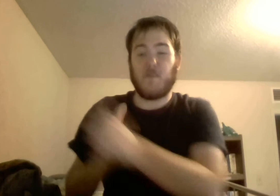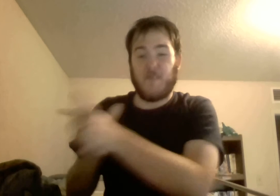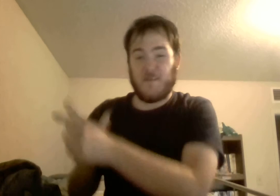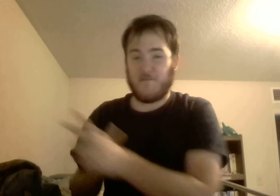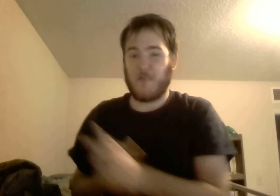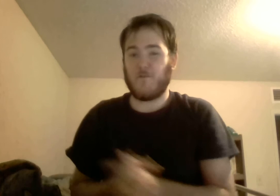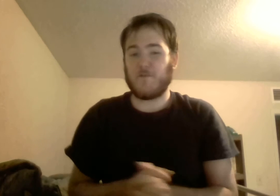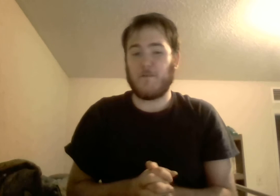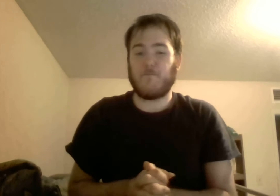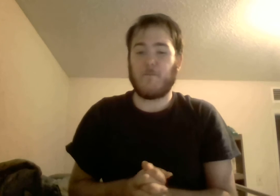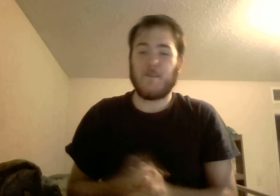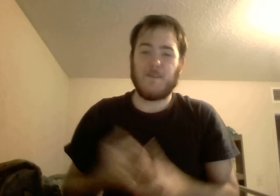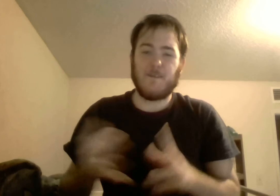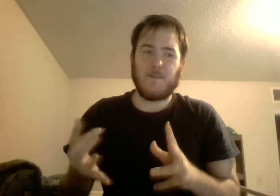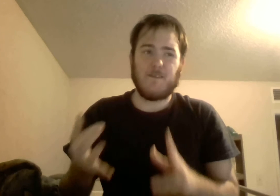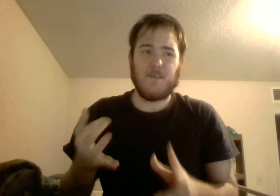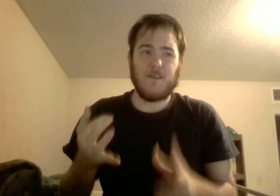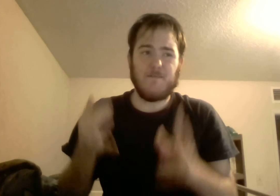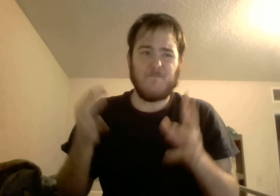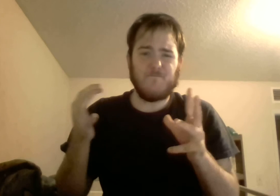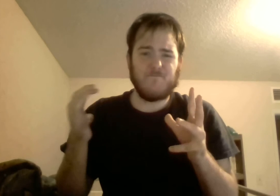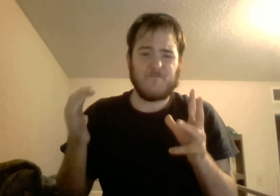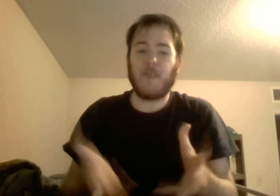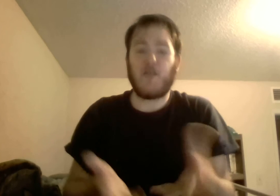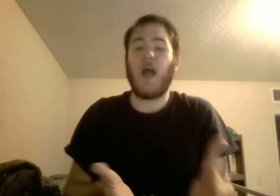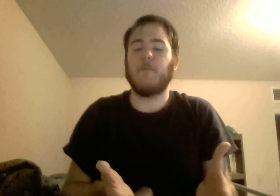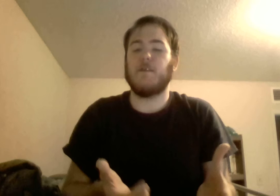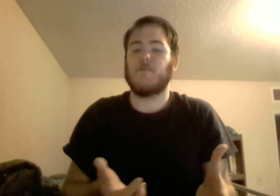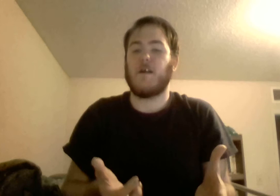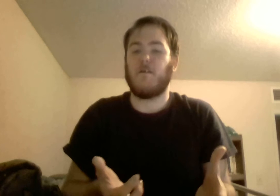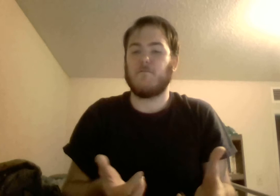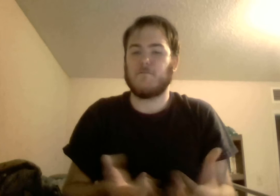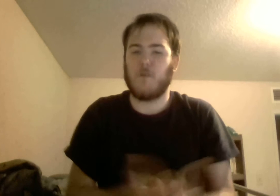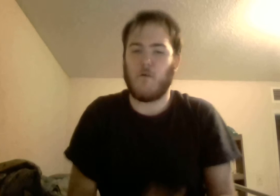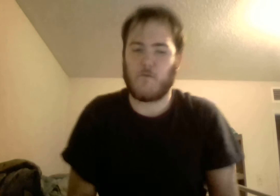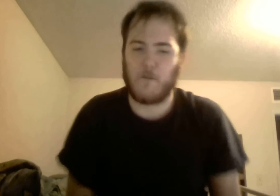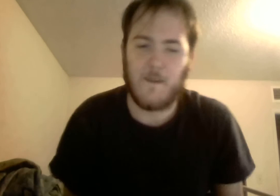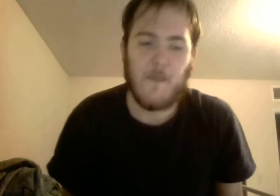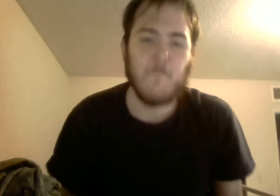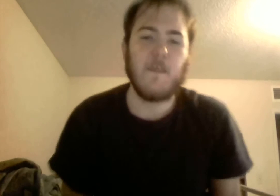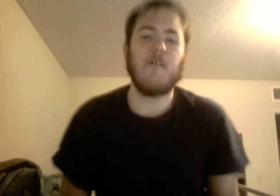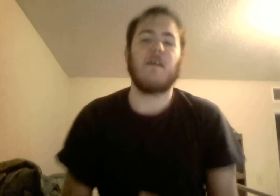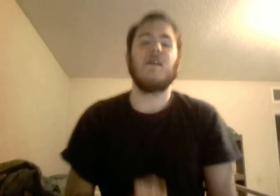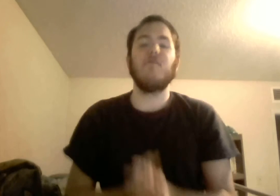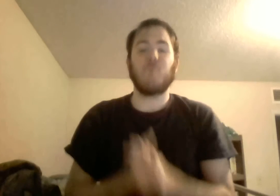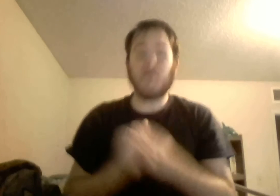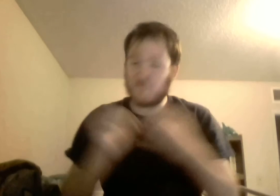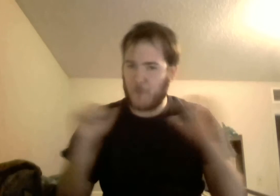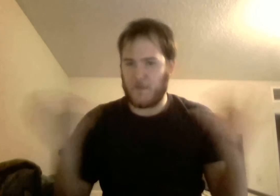out in general. Tell me what. If I have time here, I'll go over it. But anyway, let's just jump into